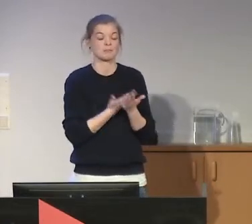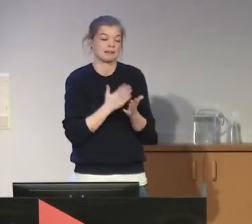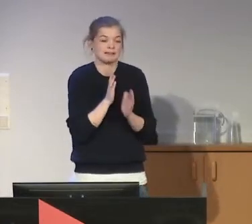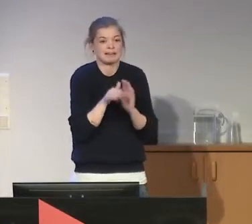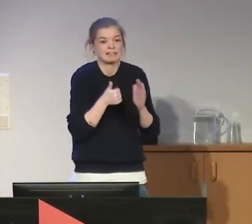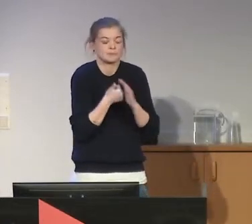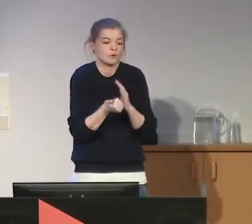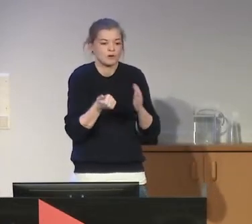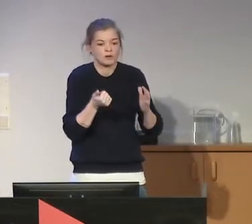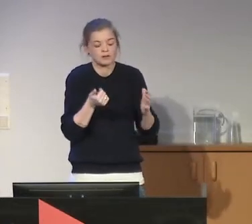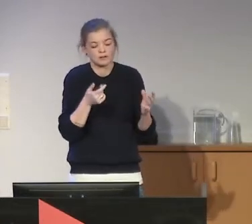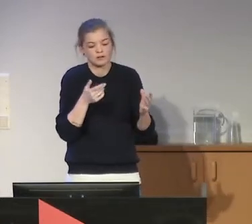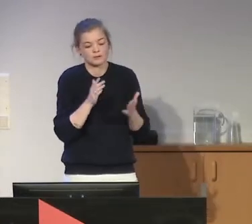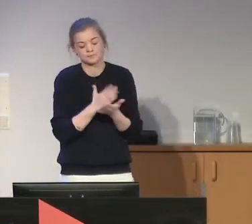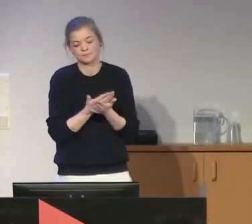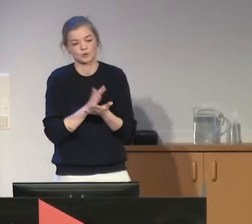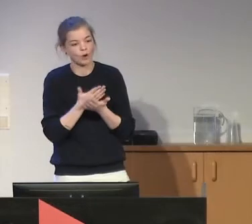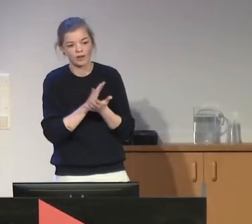knowledge, sign language knowledge,